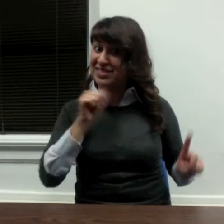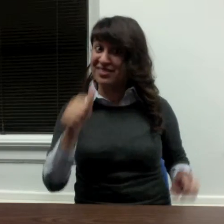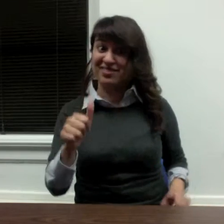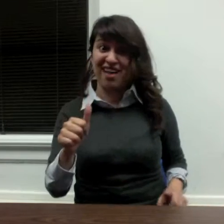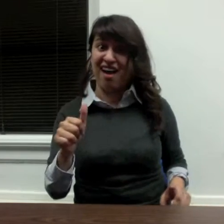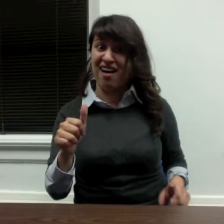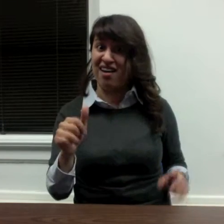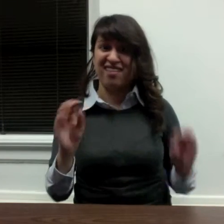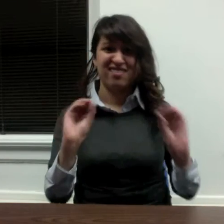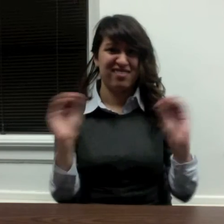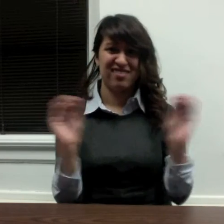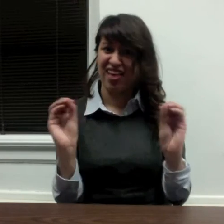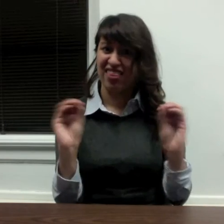hearing interpreters go through.